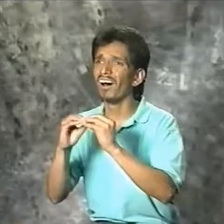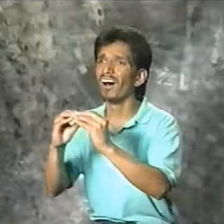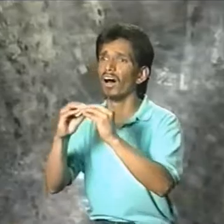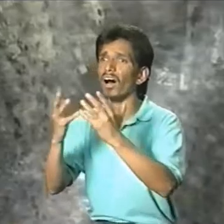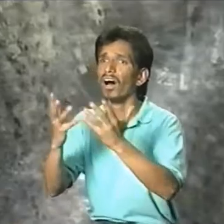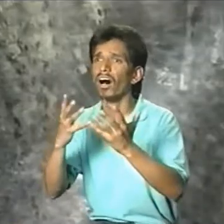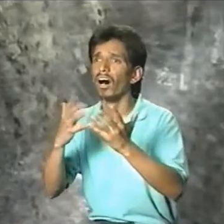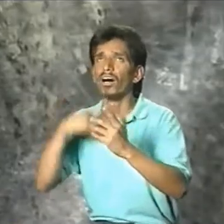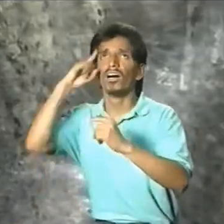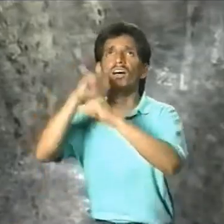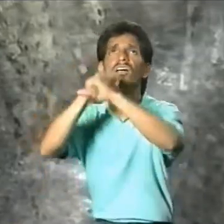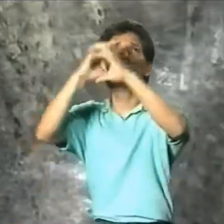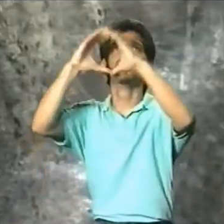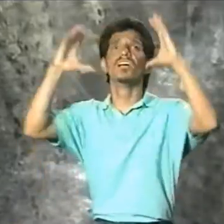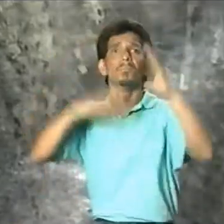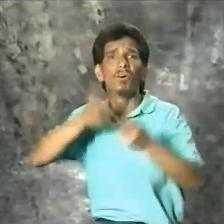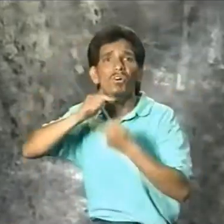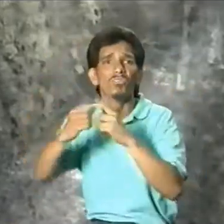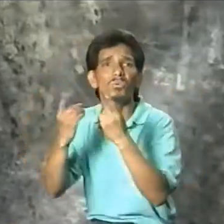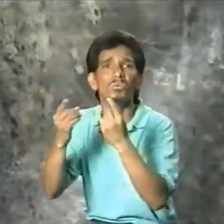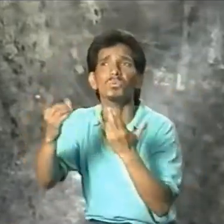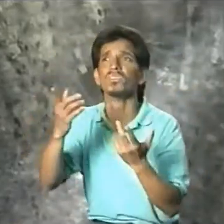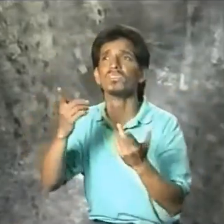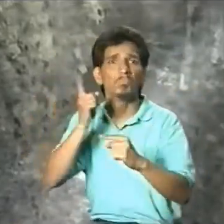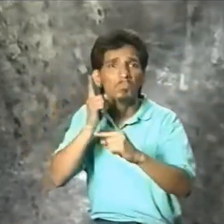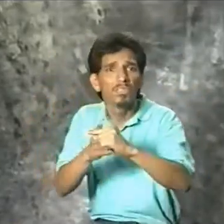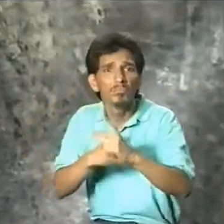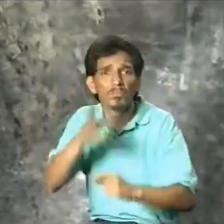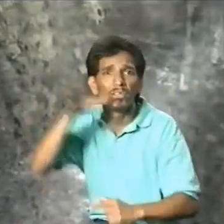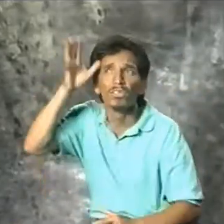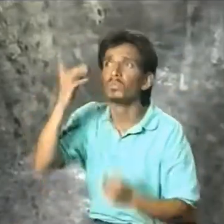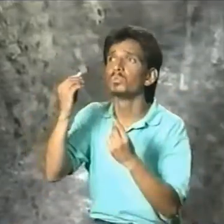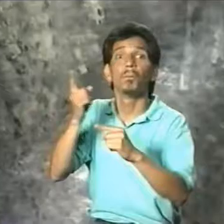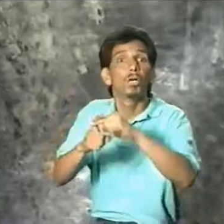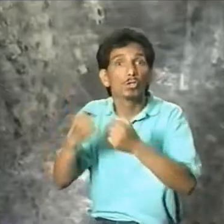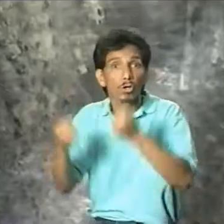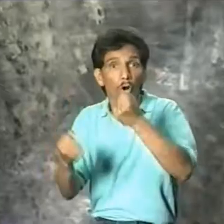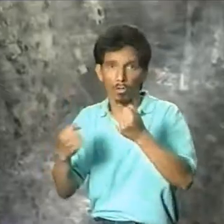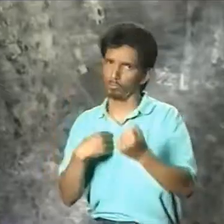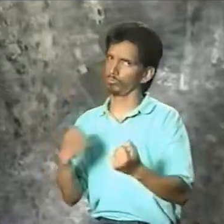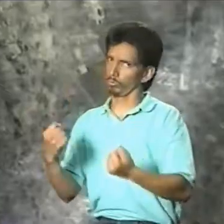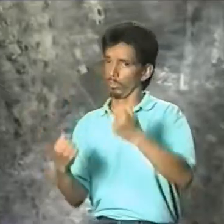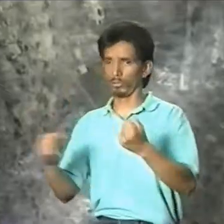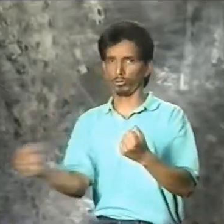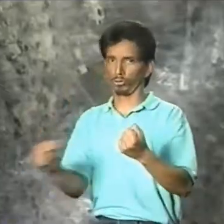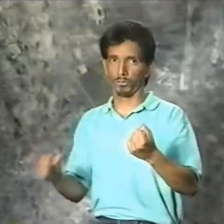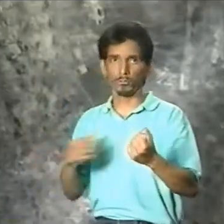as a mule. I kept trying to communicate with them and tell them, what am I supposed to do? My girlfriend's over there. My parents are over there. My car